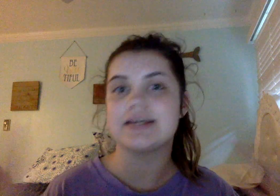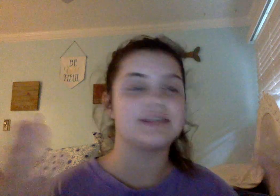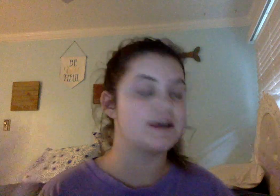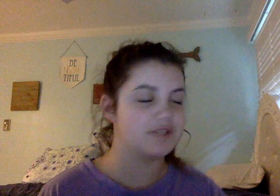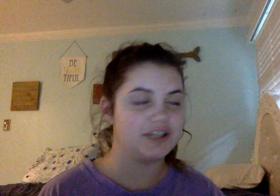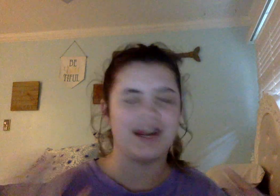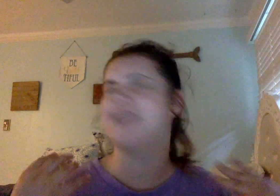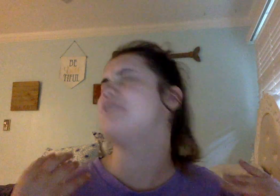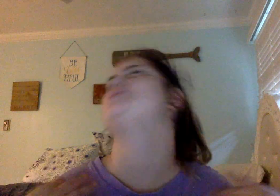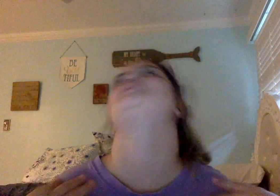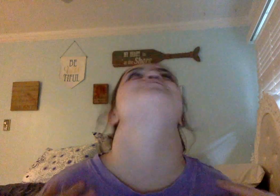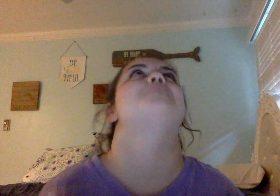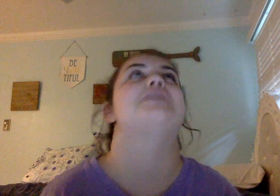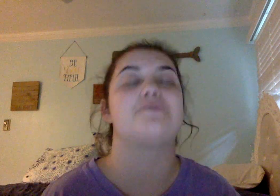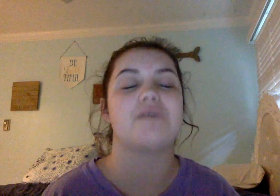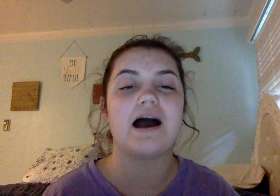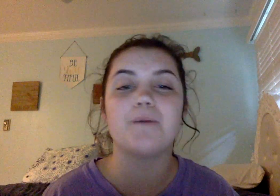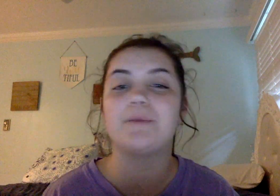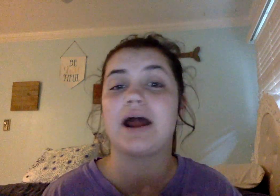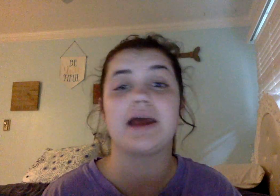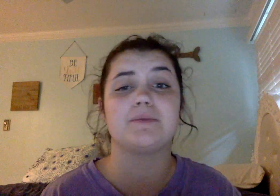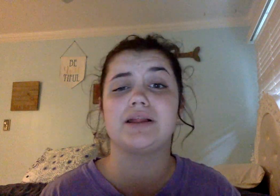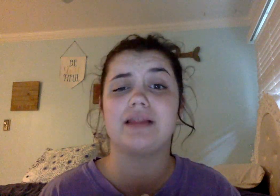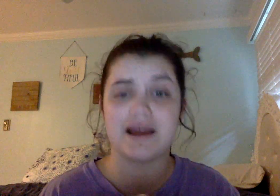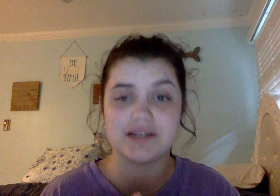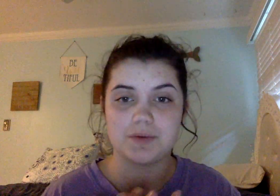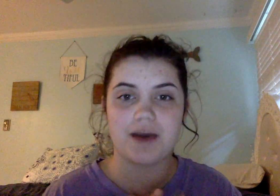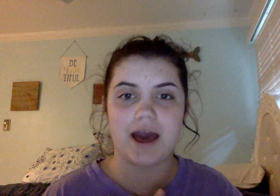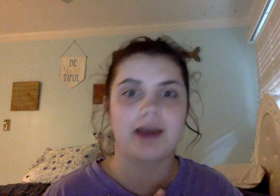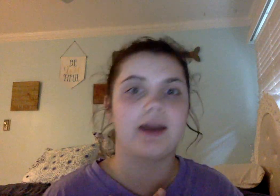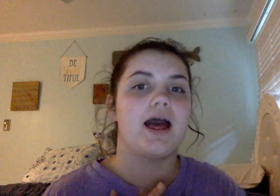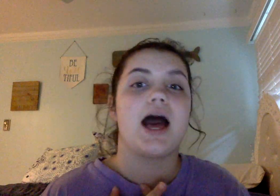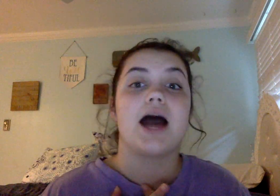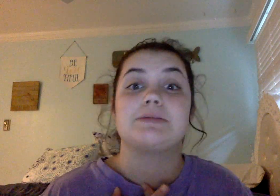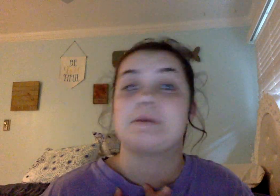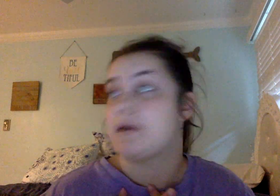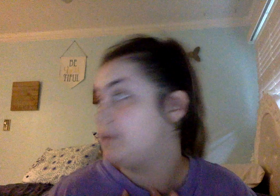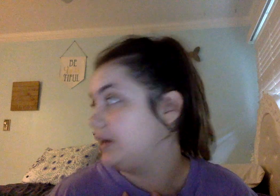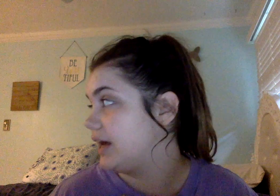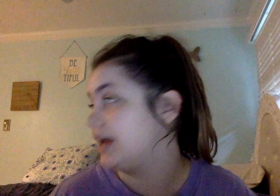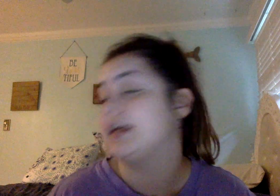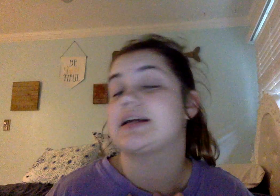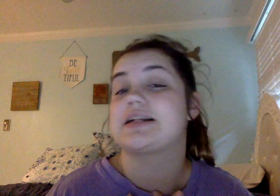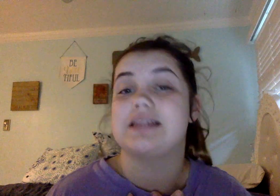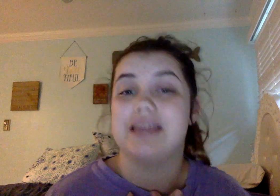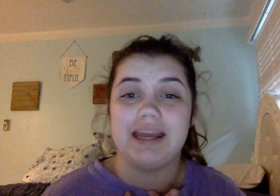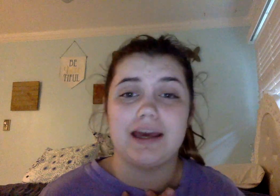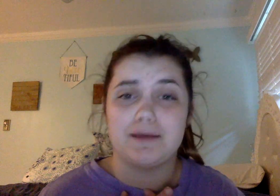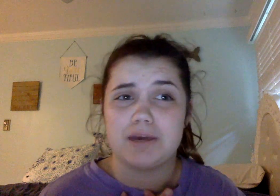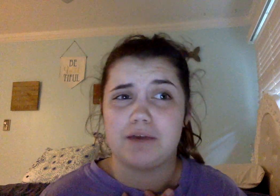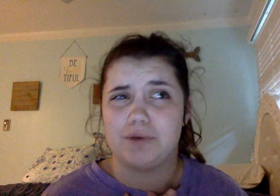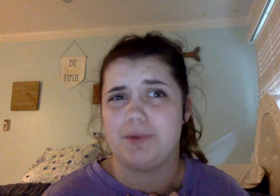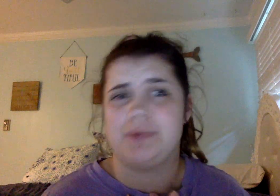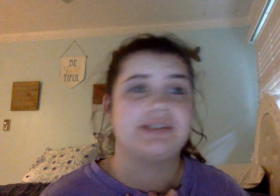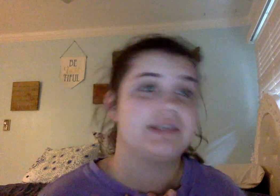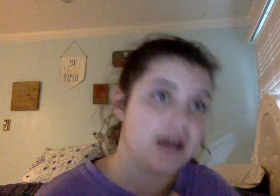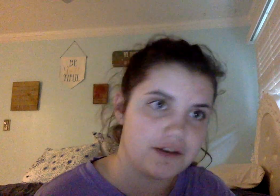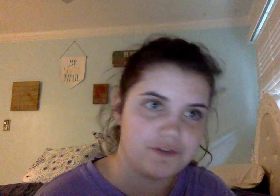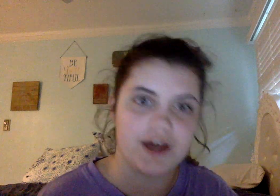it's Emma Jean. I know it's been a while, but I am glad to be back. I spent my weekend cleaning up my room. It was not fun,